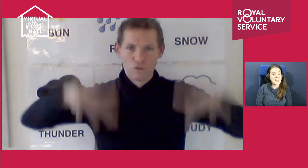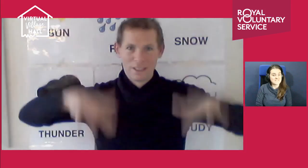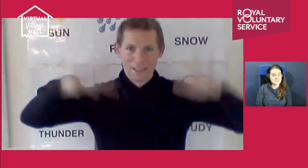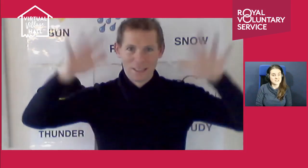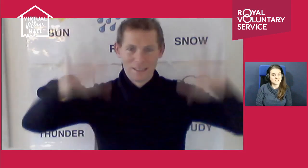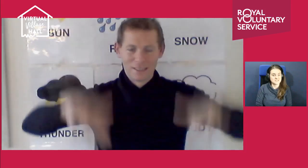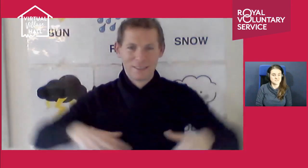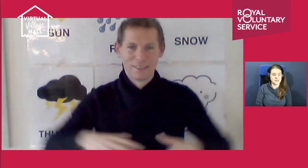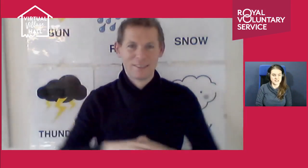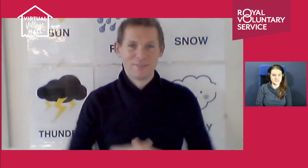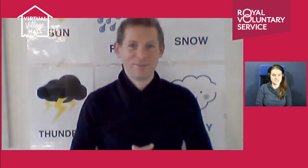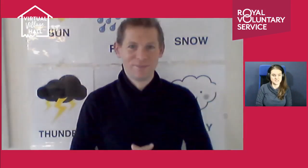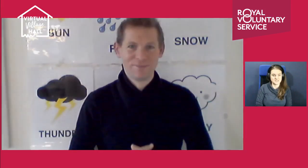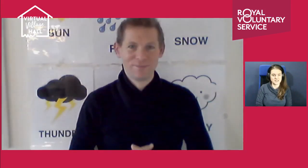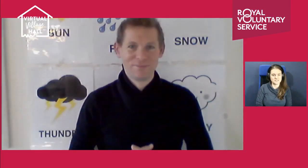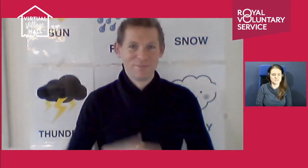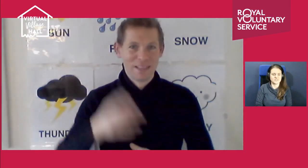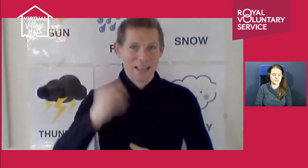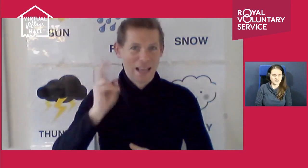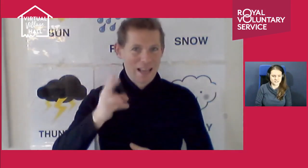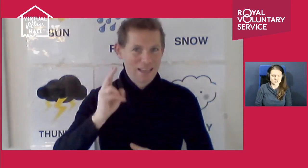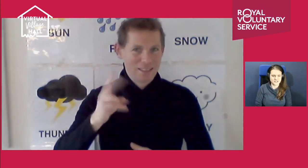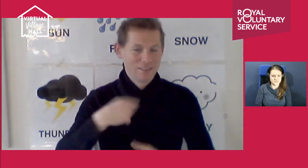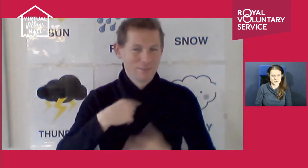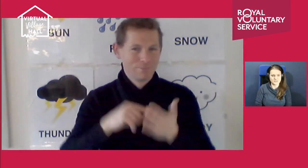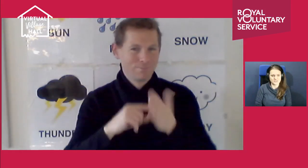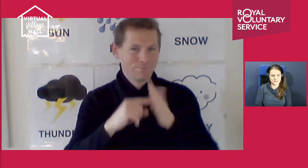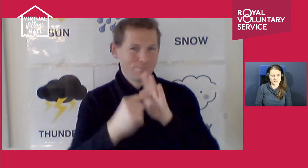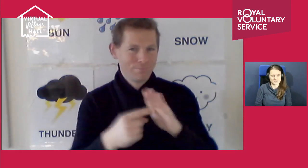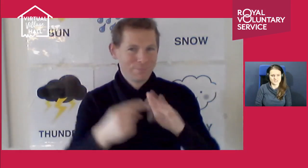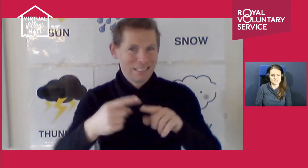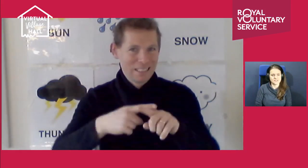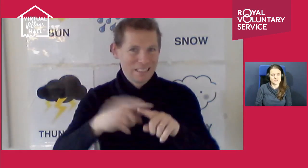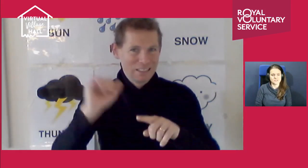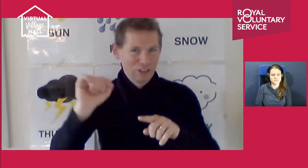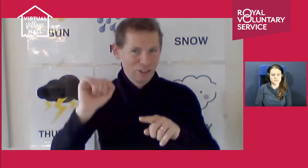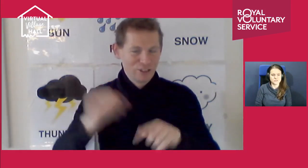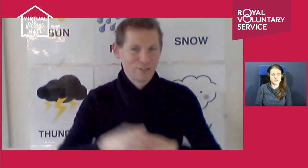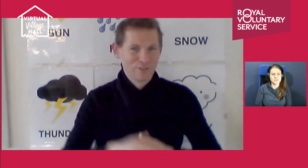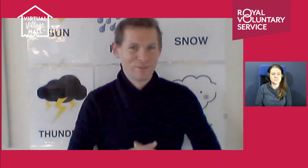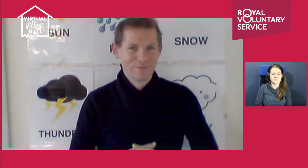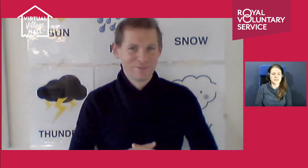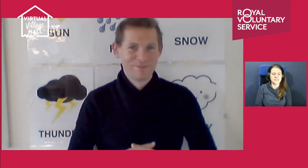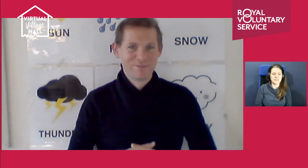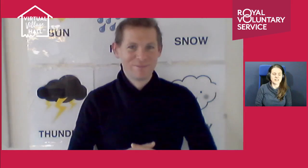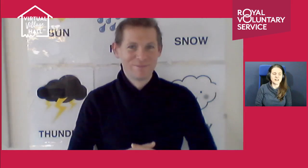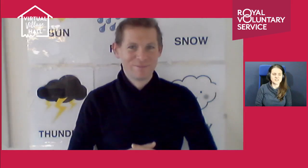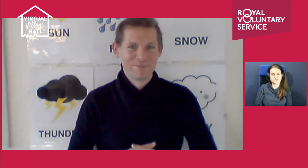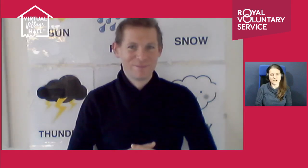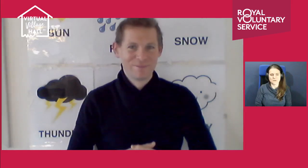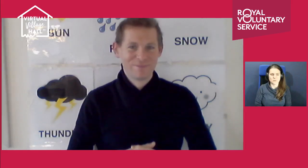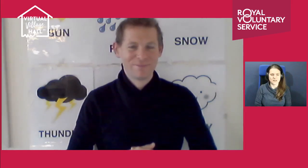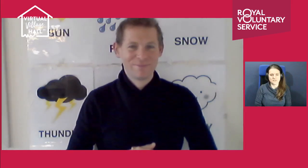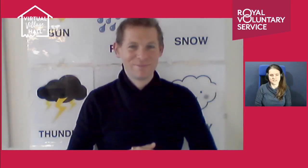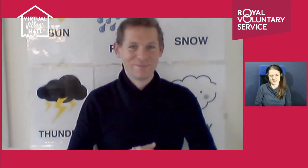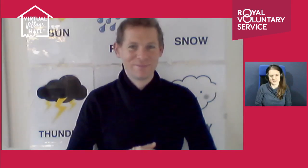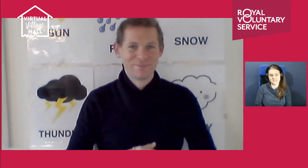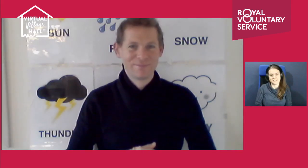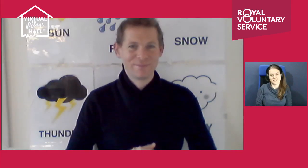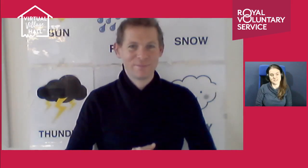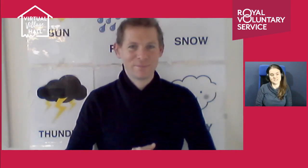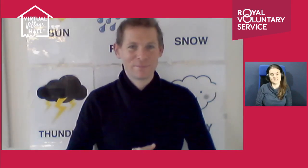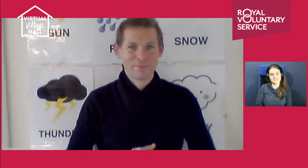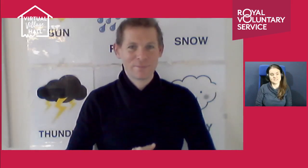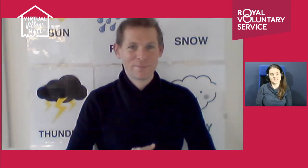is heavy rain. Okay, so that's a very English standard way of signing it. So I'll show you the kind of English grammar way of signing